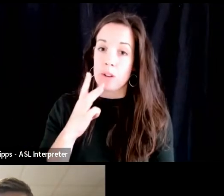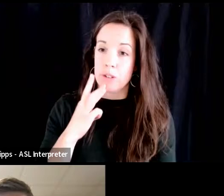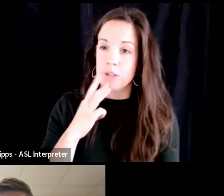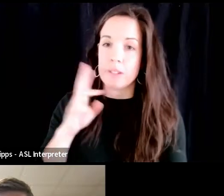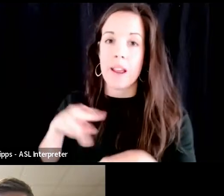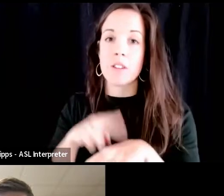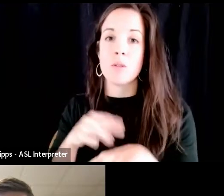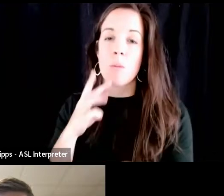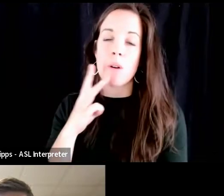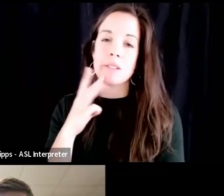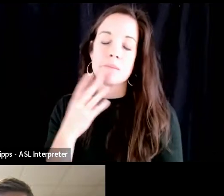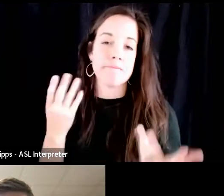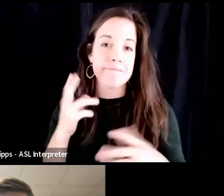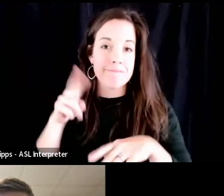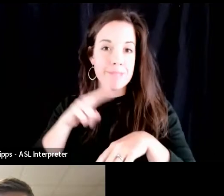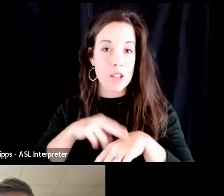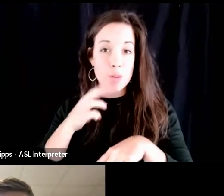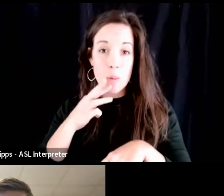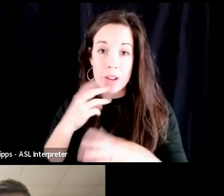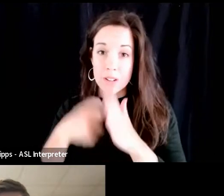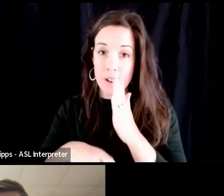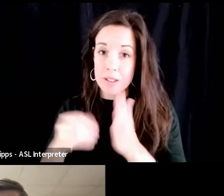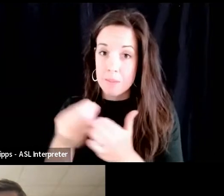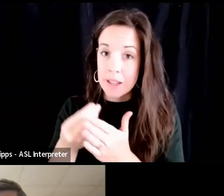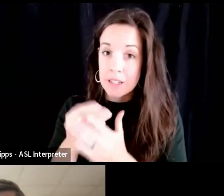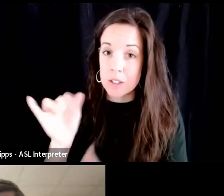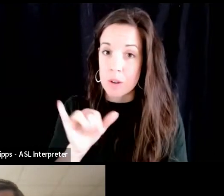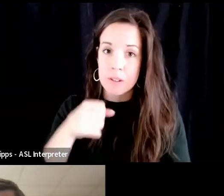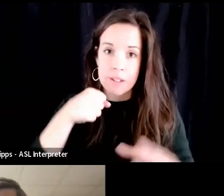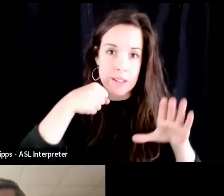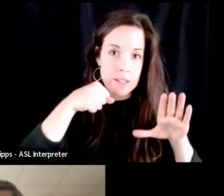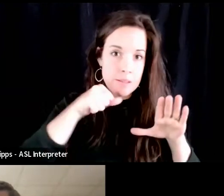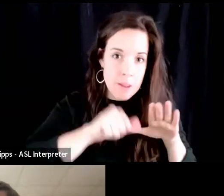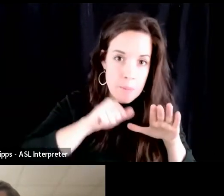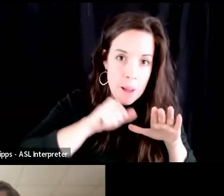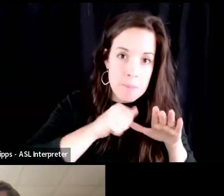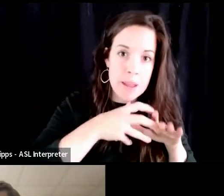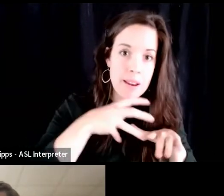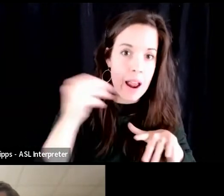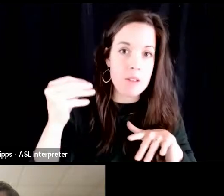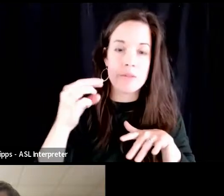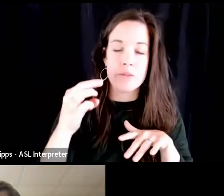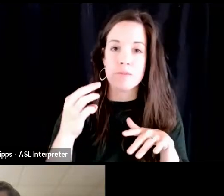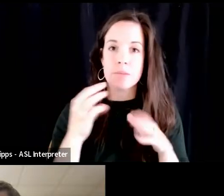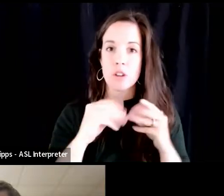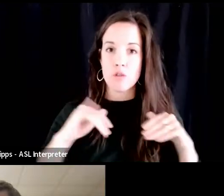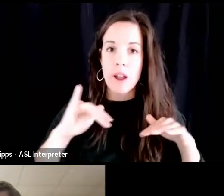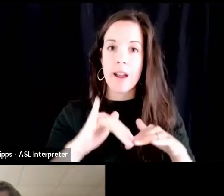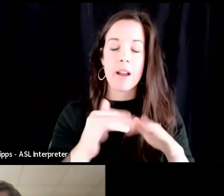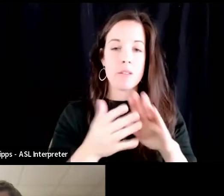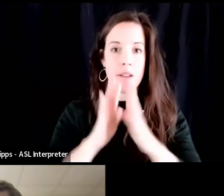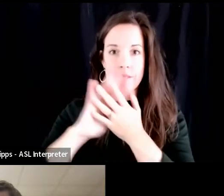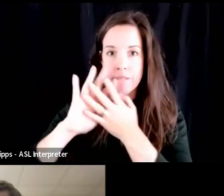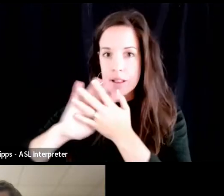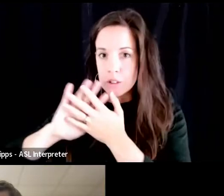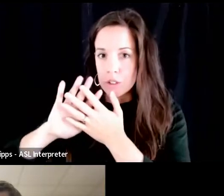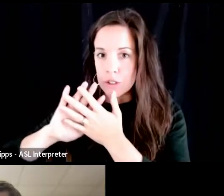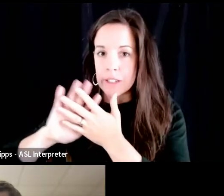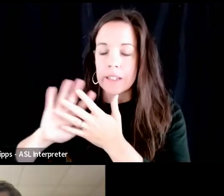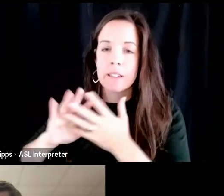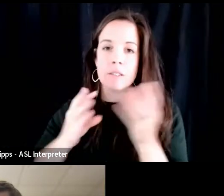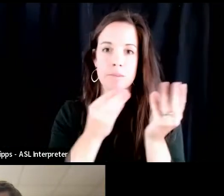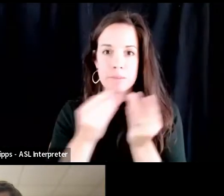because natural water also costs money. I mean, you need to pump it out of the ground, you need to filter it.